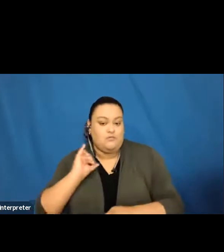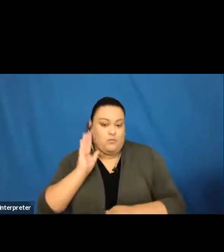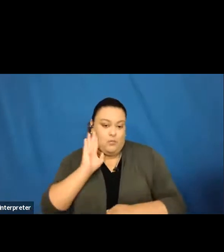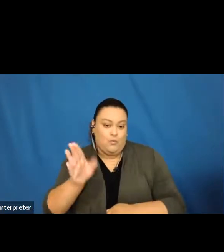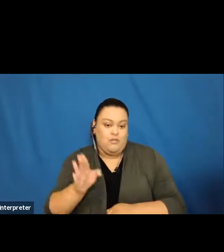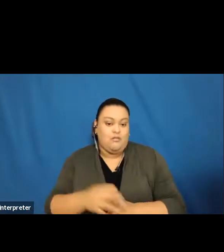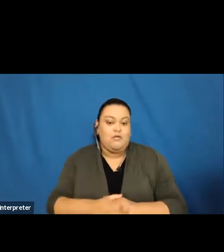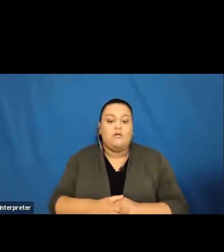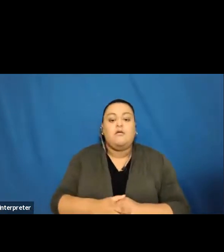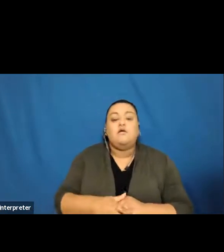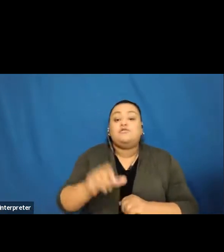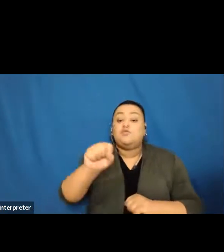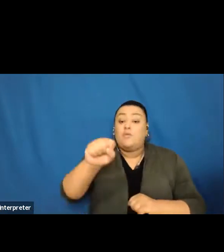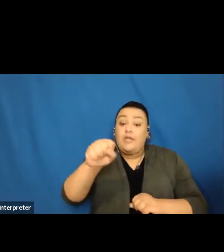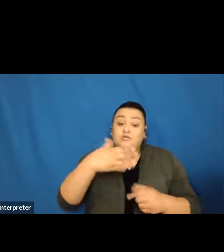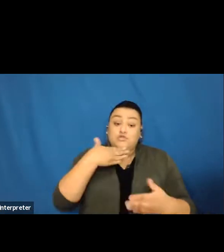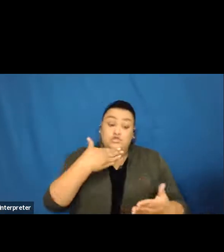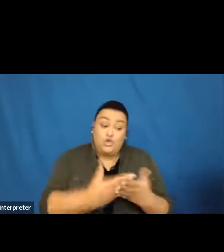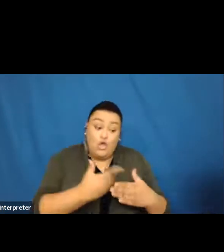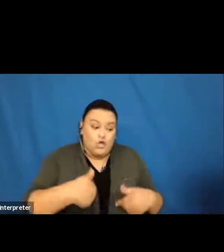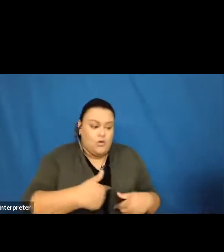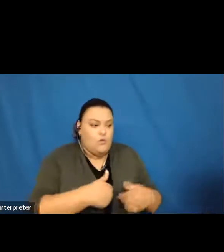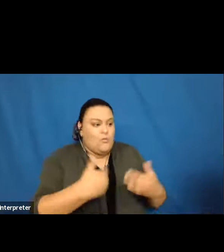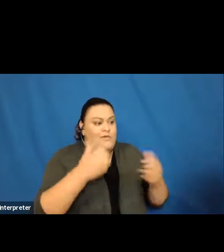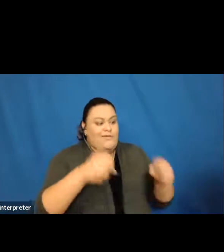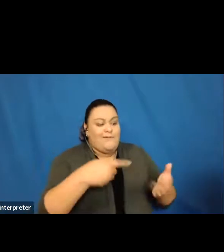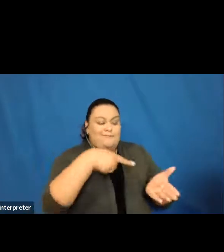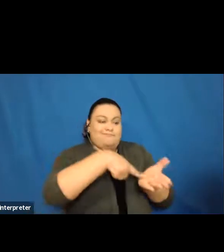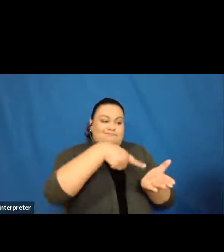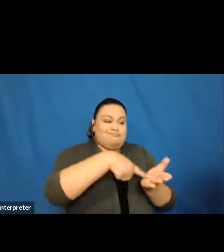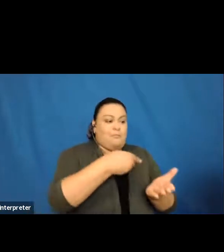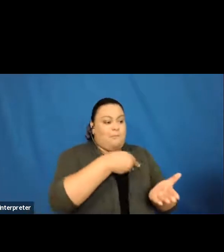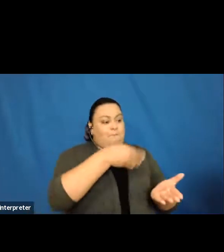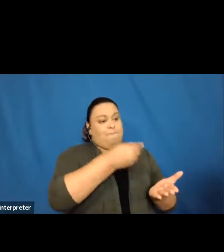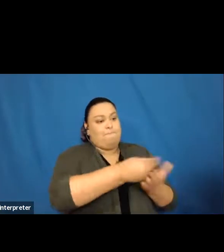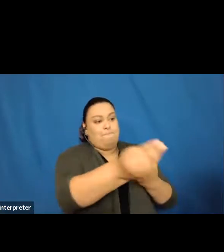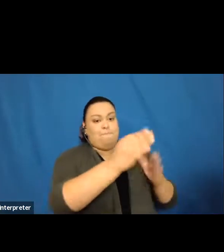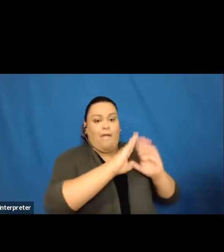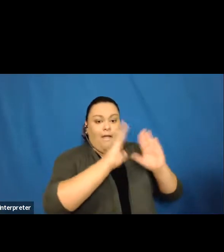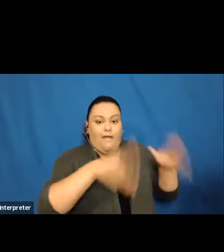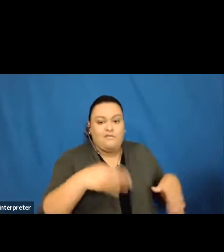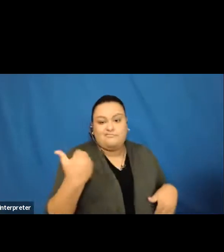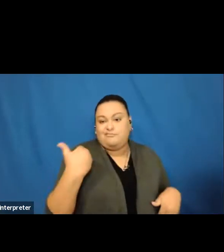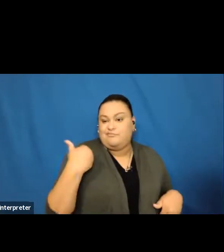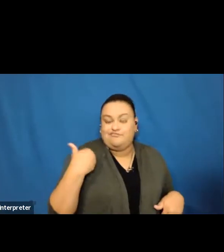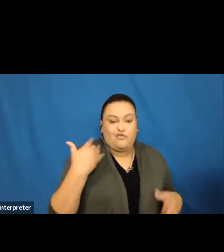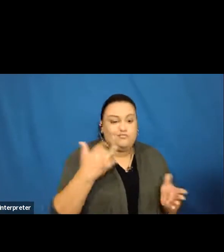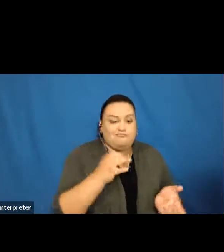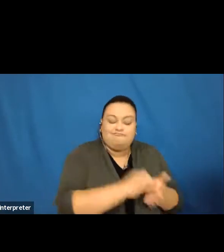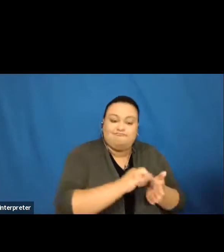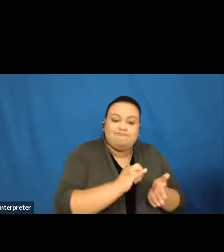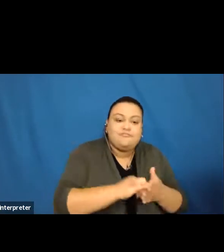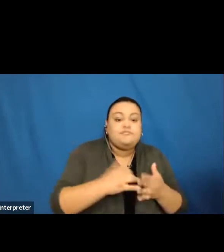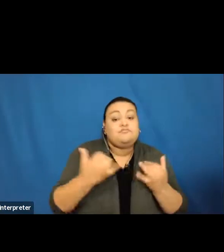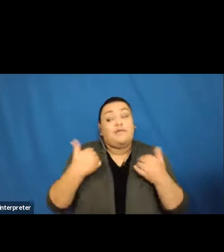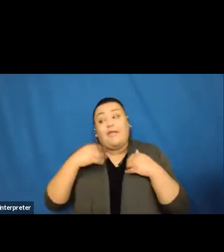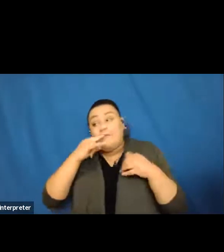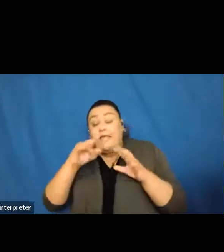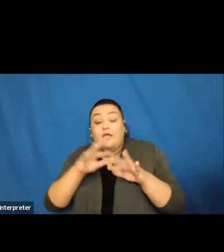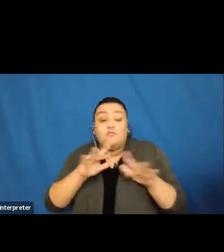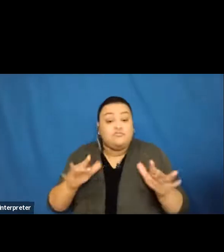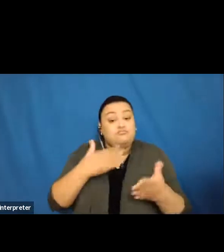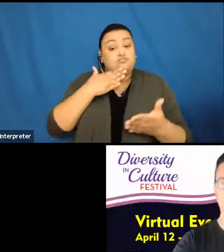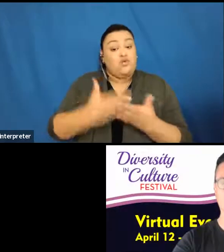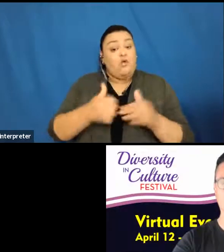good that we do that. It's good that we can afford to buy a house now. If we didn't do it before, we got children and so forth. But hey, the